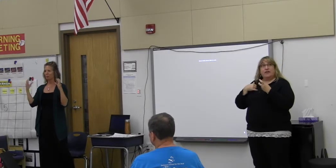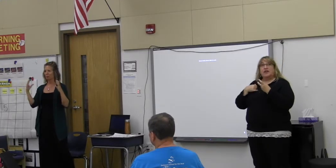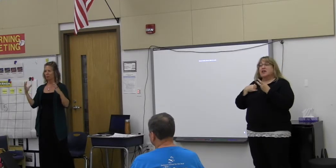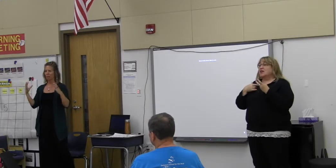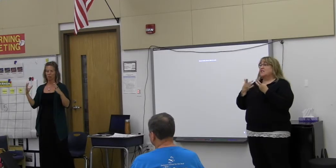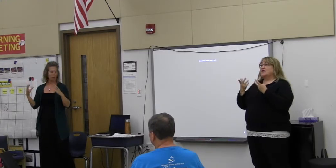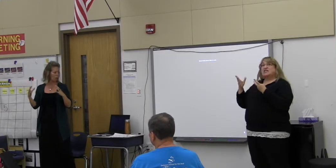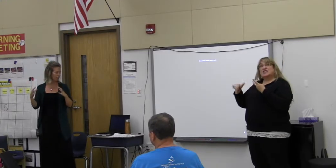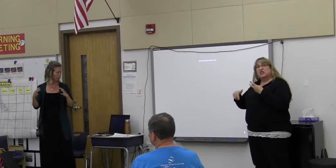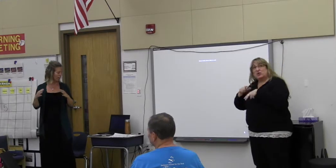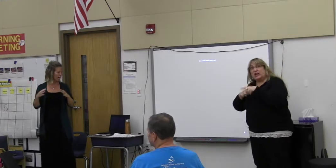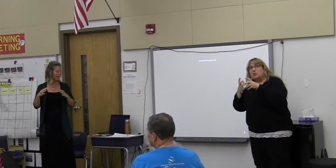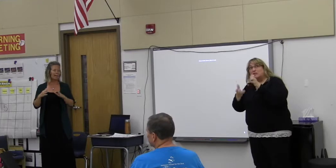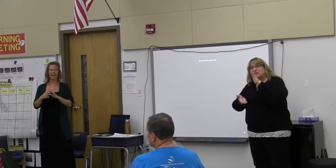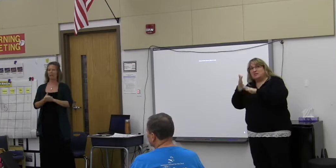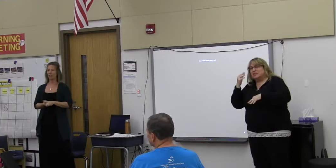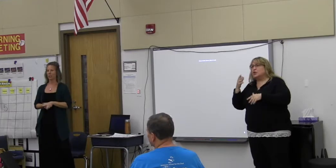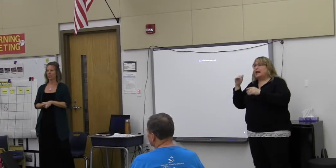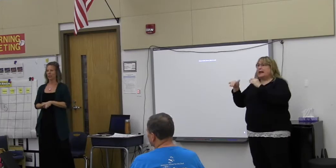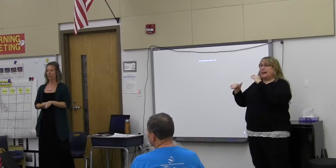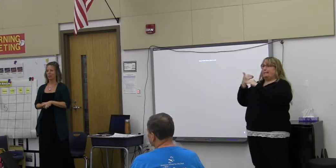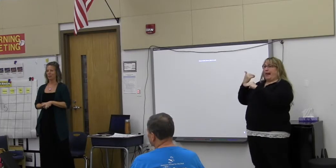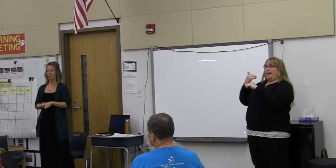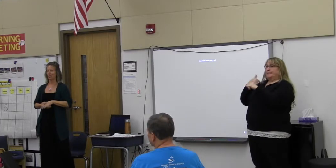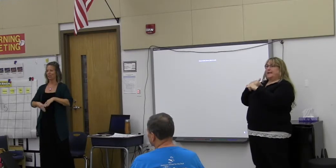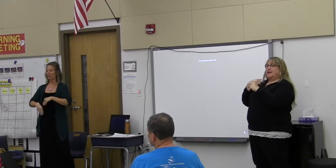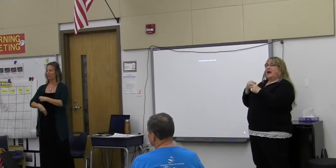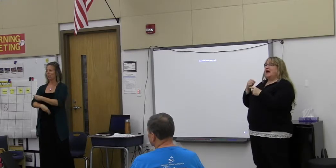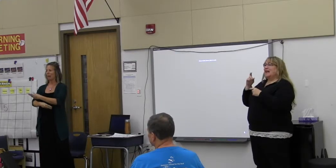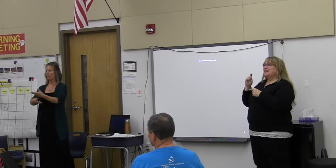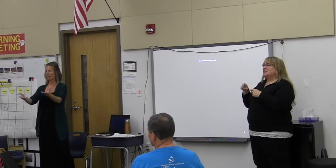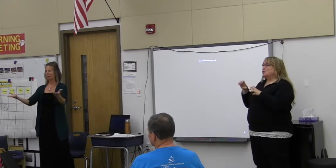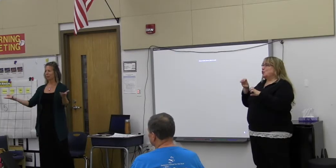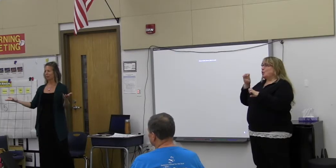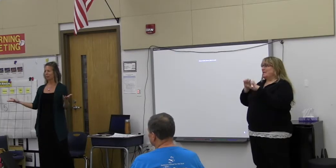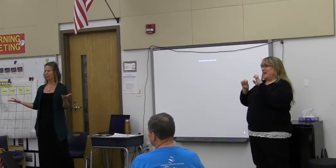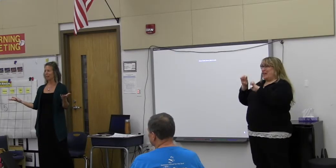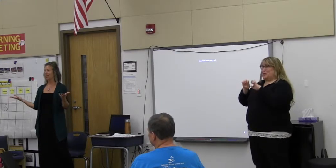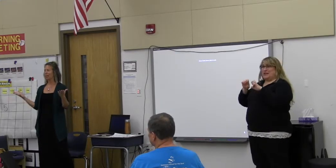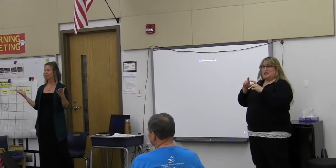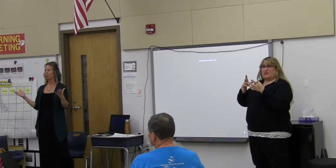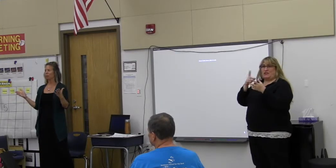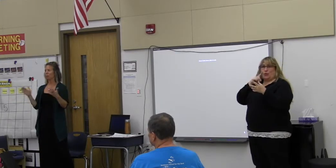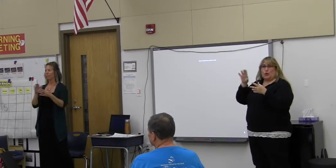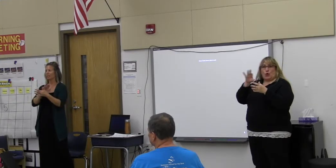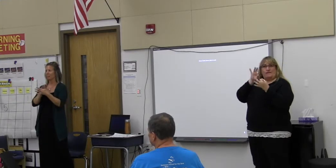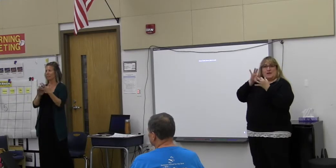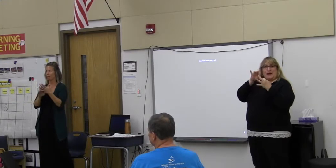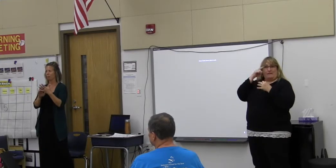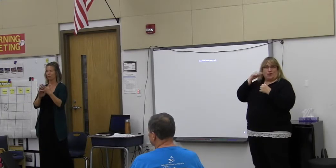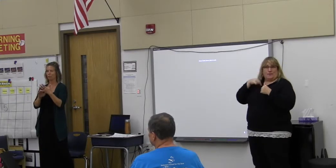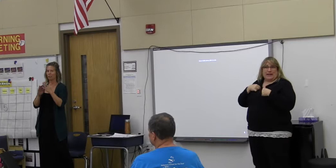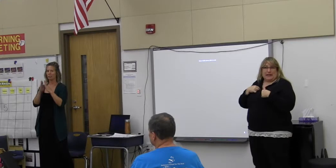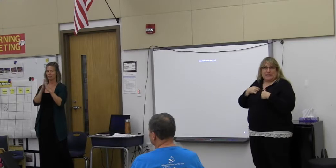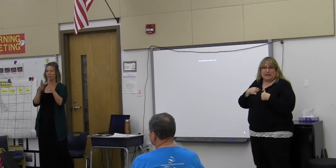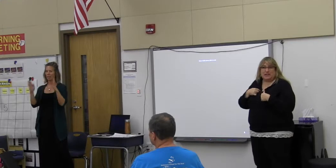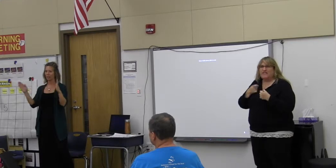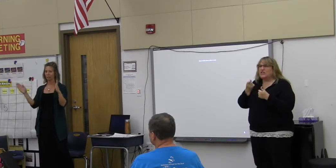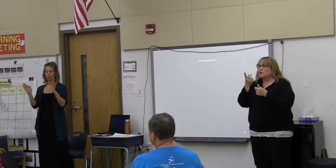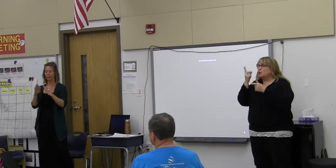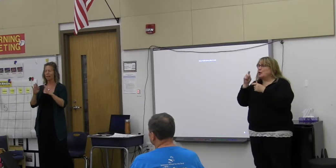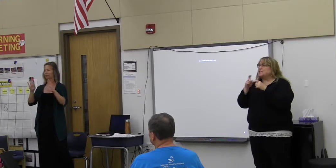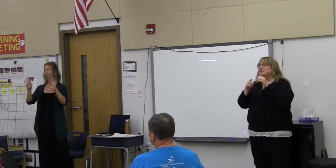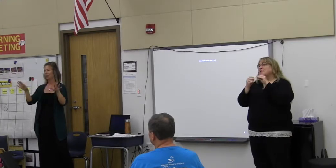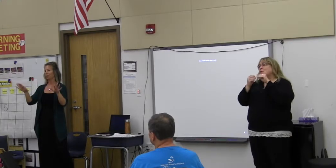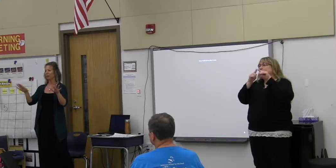email them to me as we go along. And I have to do an evaluation. So if I can pass it out to you, if you guys want to do it, it's a quick couple questions on a scale